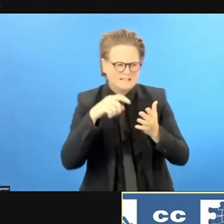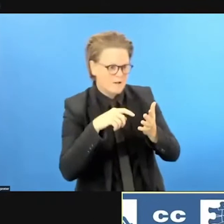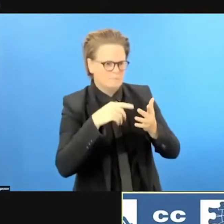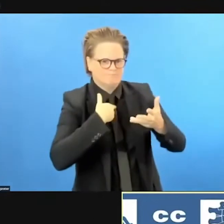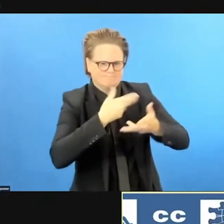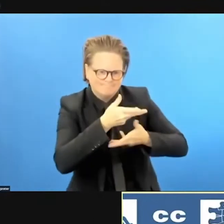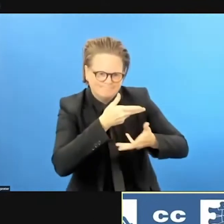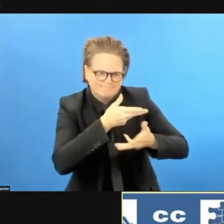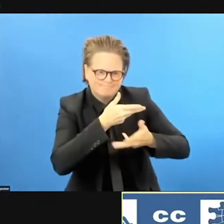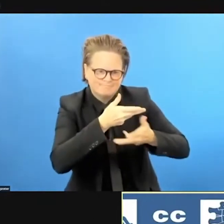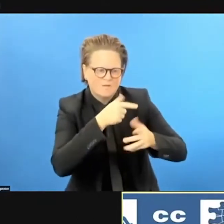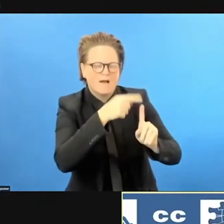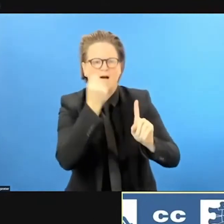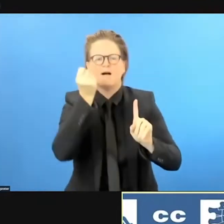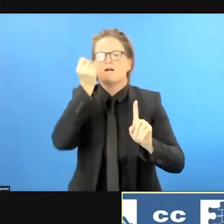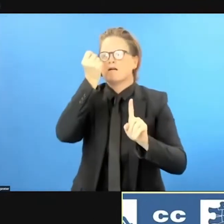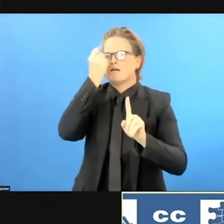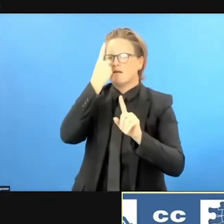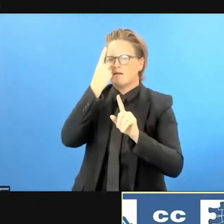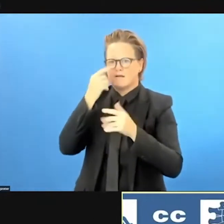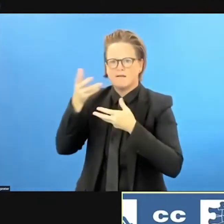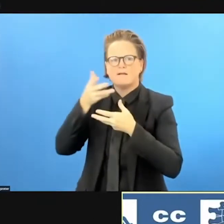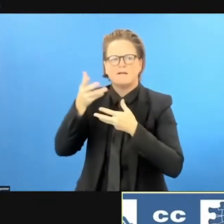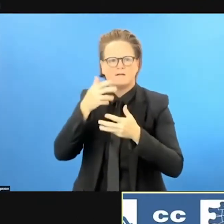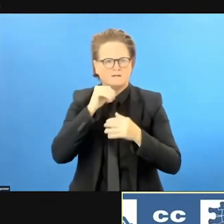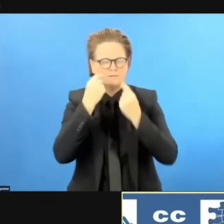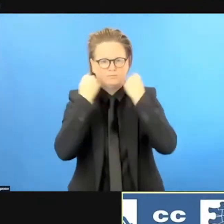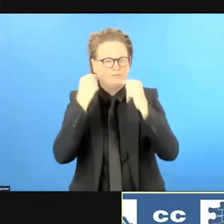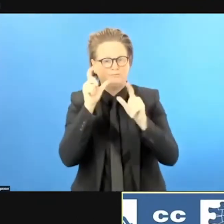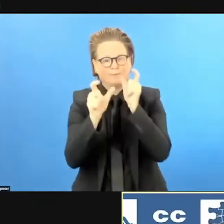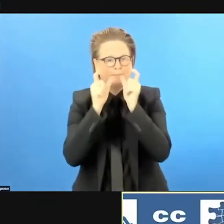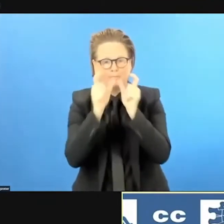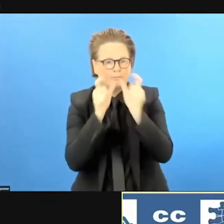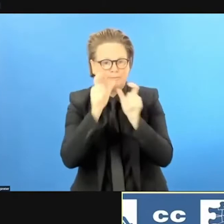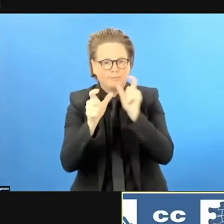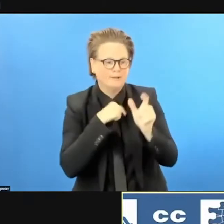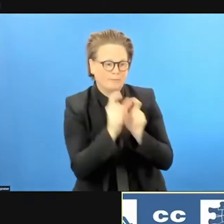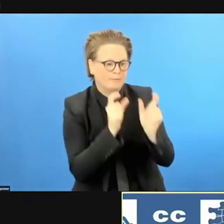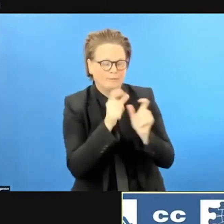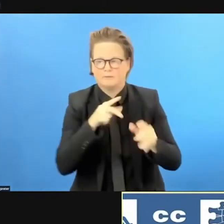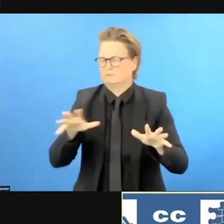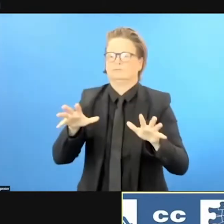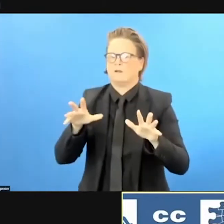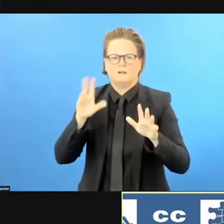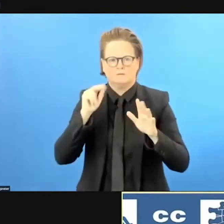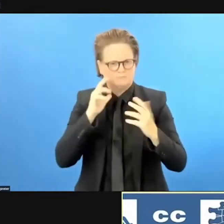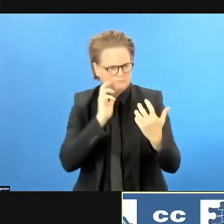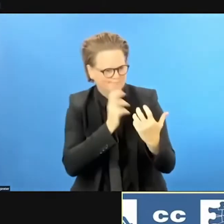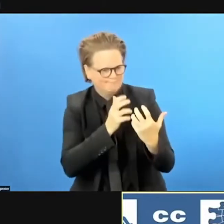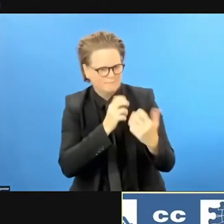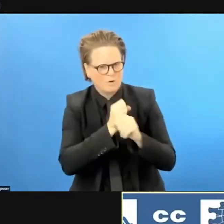appointment. And then some of the other things that we're thinking about and are